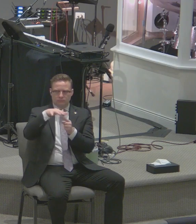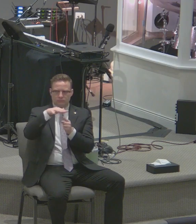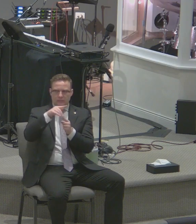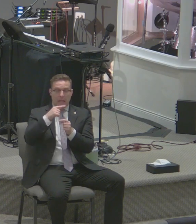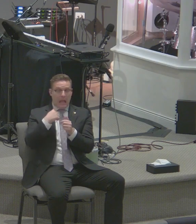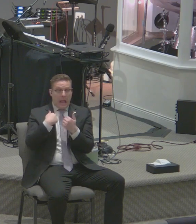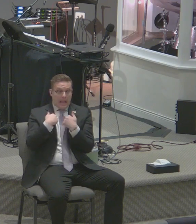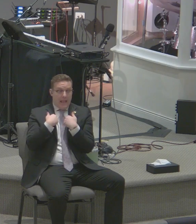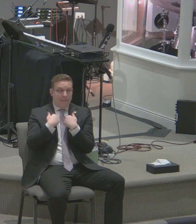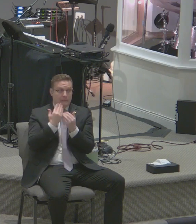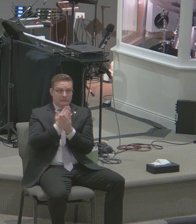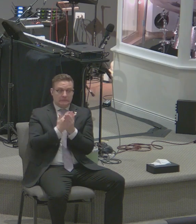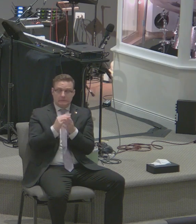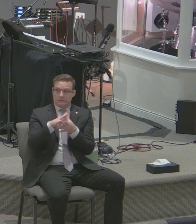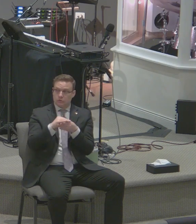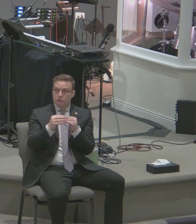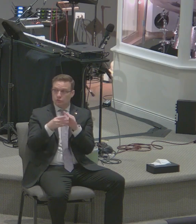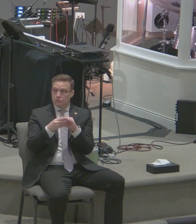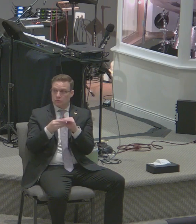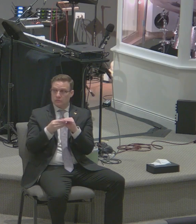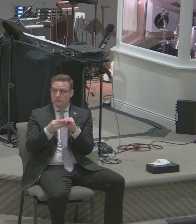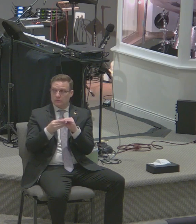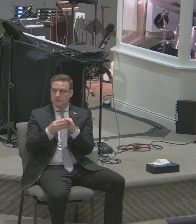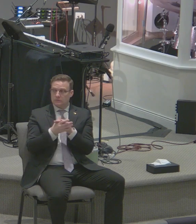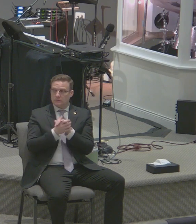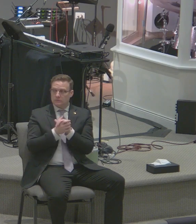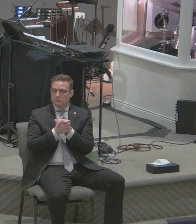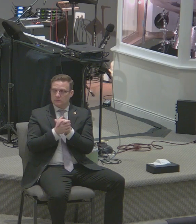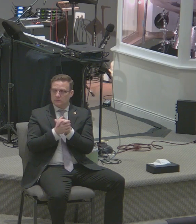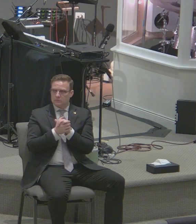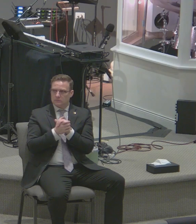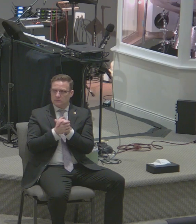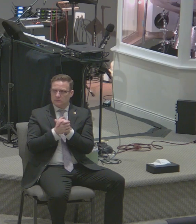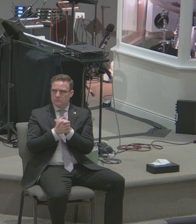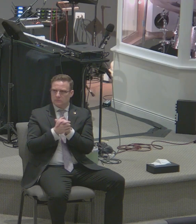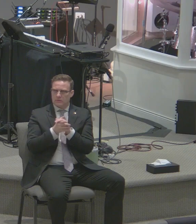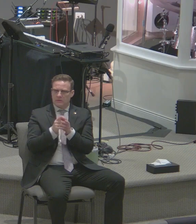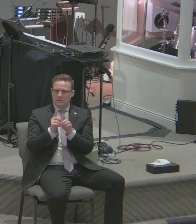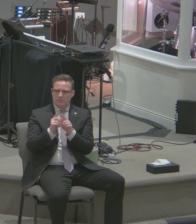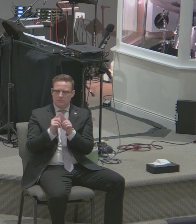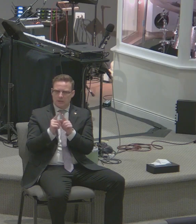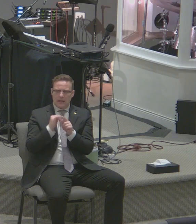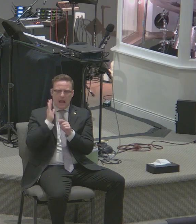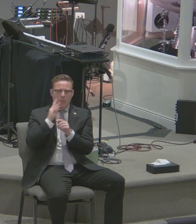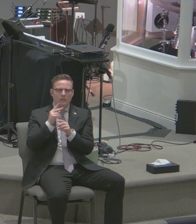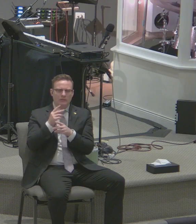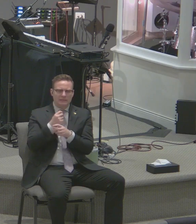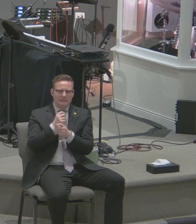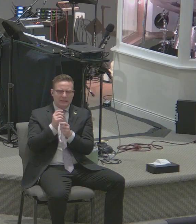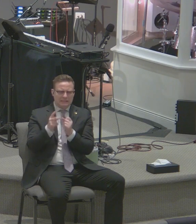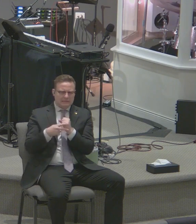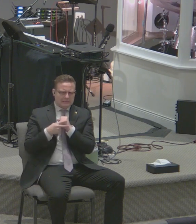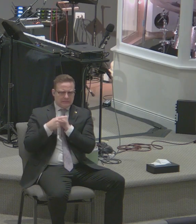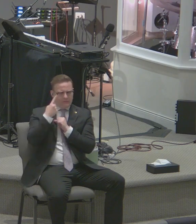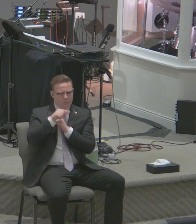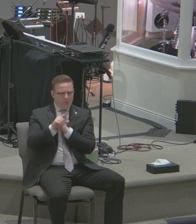I have some stories I could tell, but I think I'll save that for another